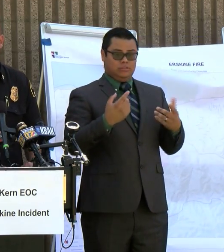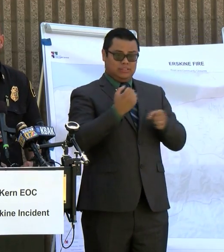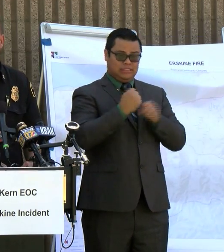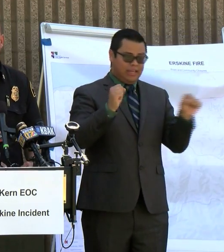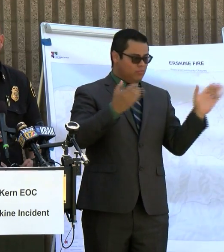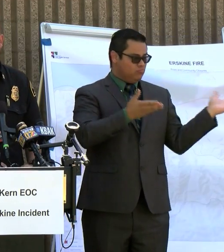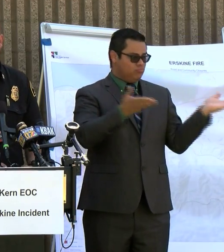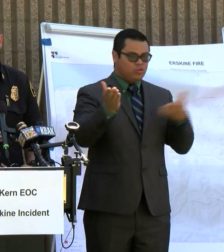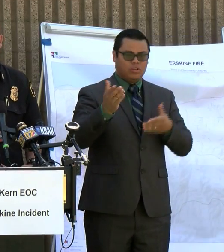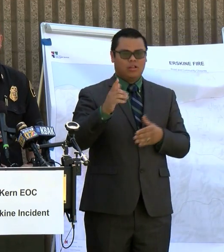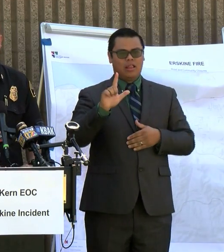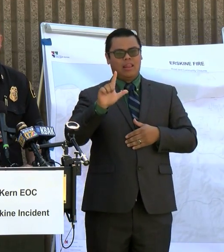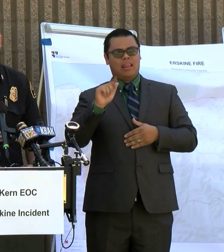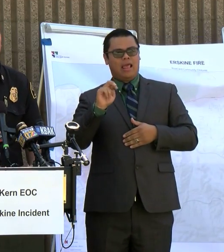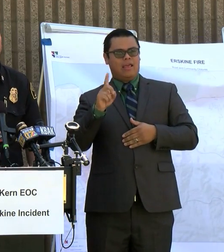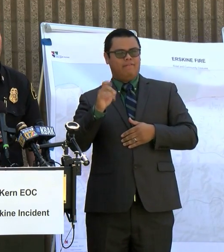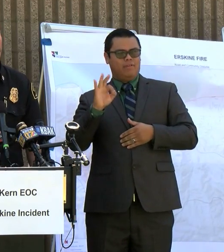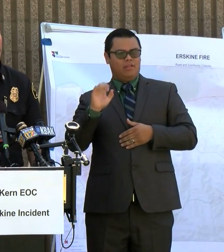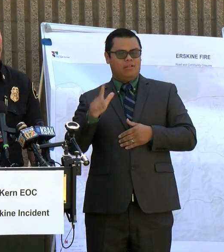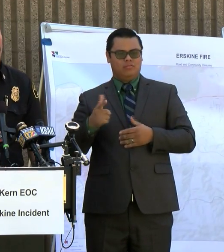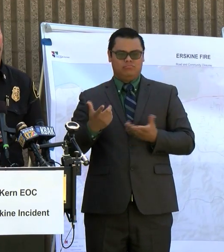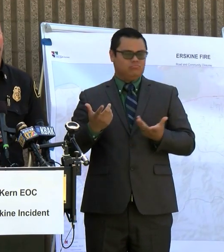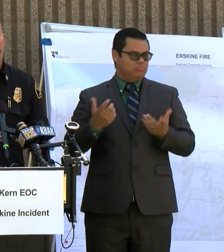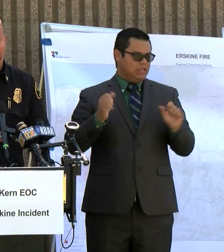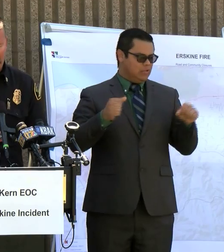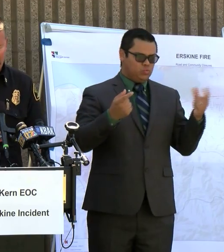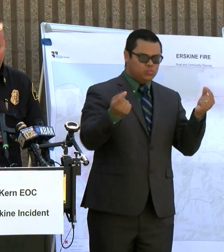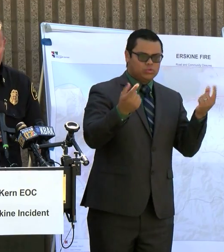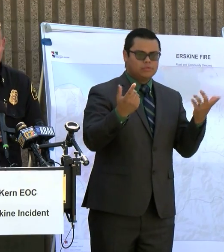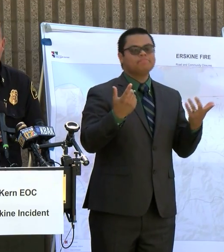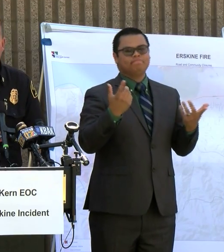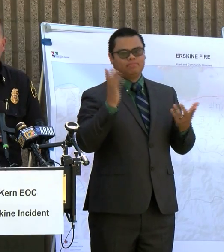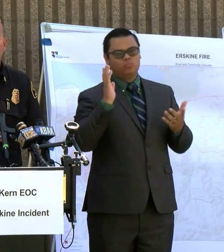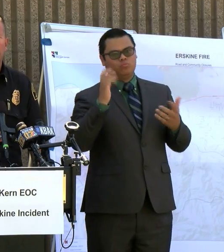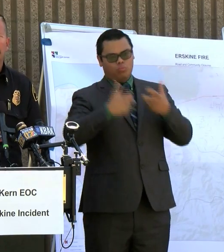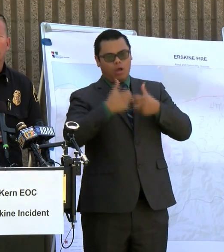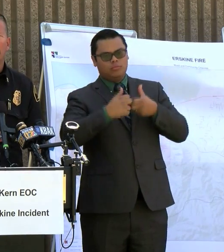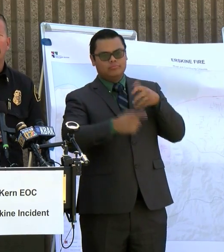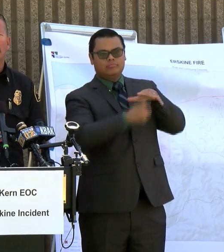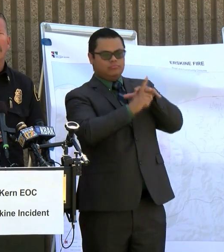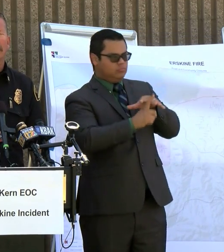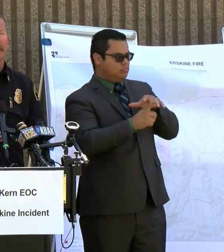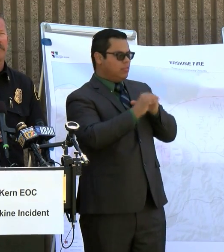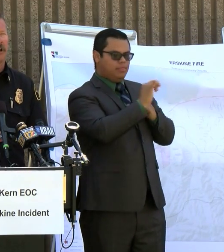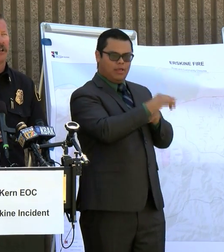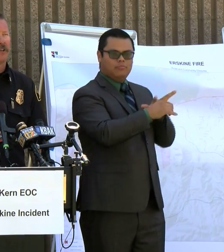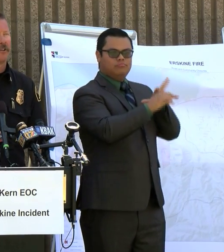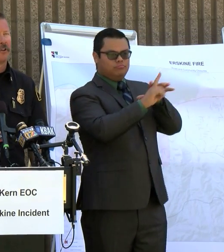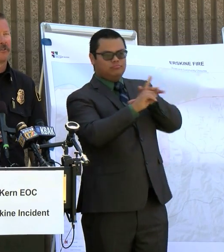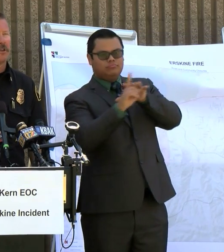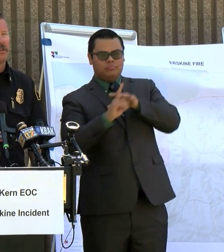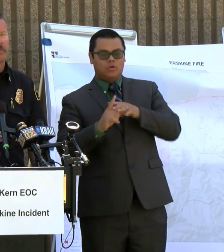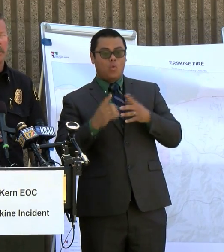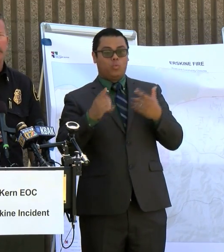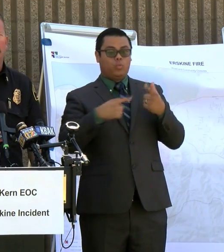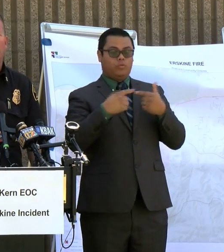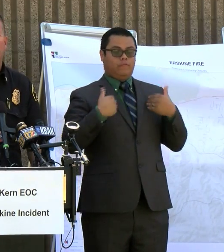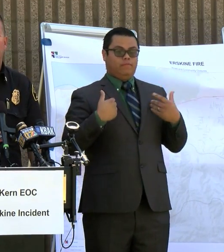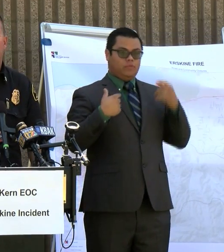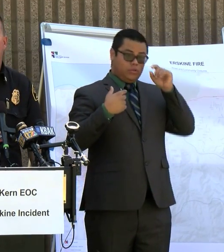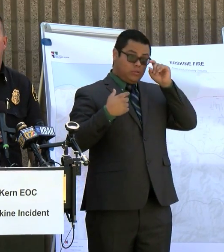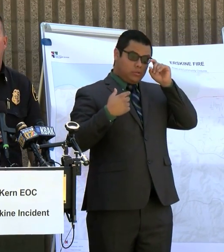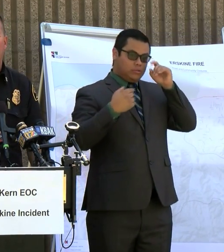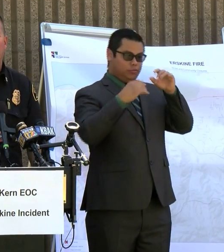landfill? So there's a lot of issues like that. When you have structures destroyed in a wildland fire like this, the people